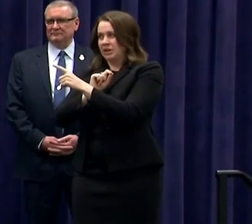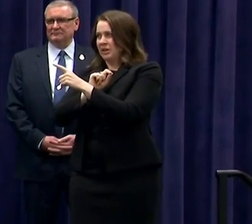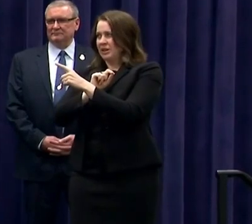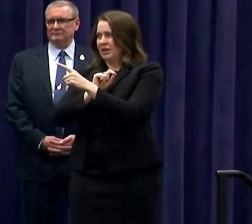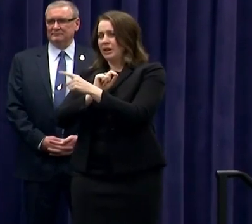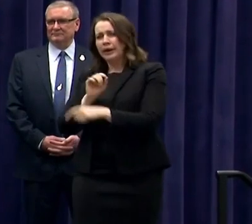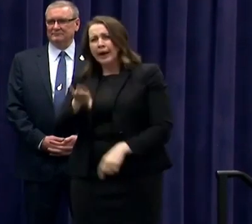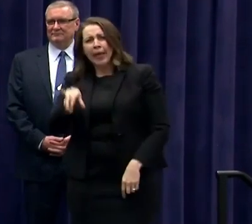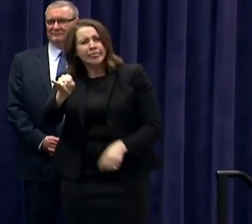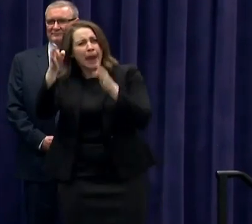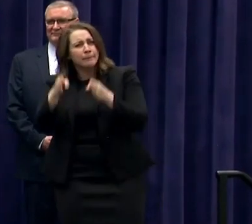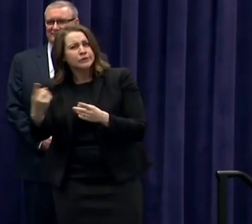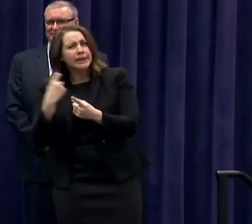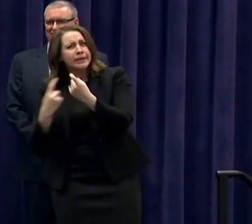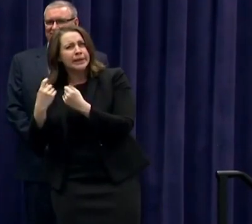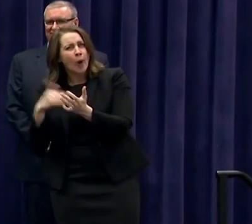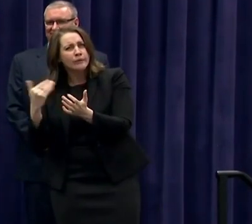limit her to one?